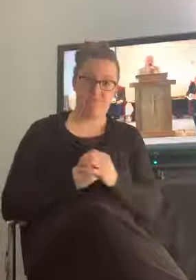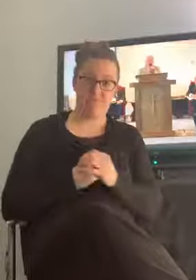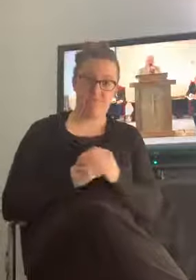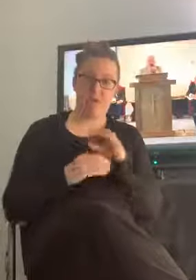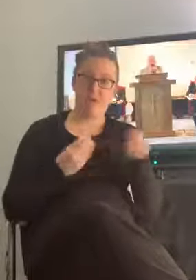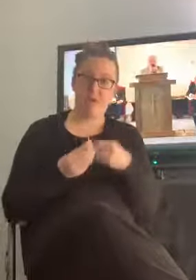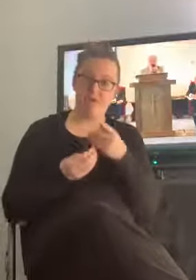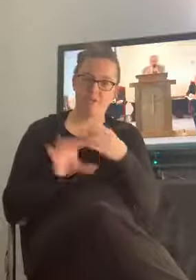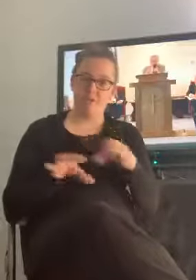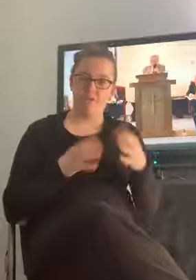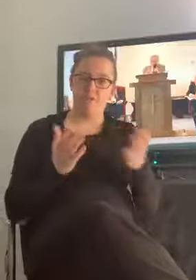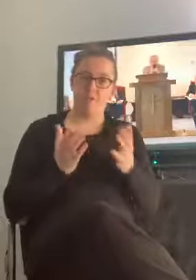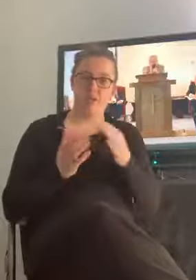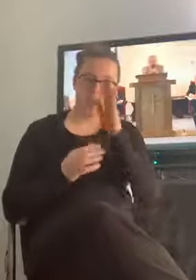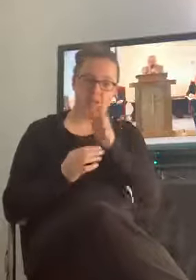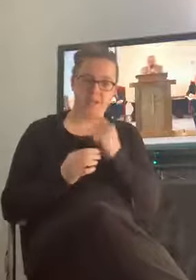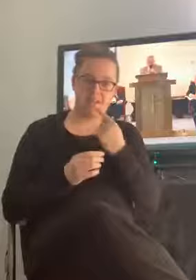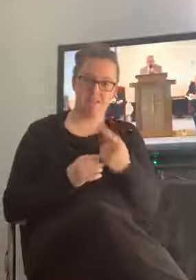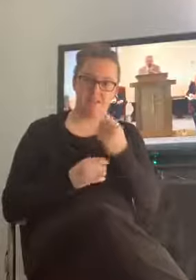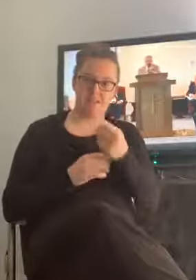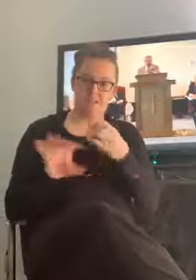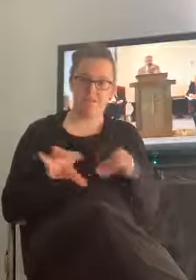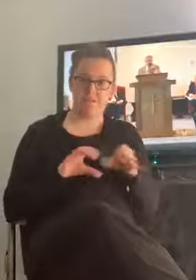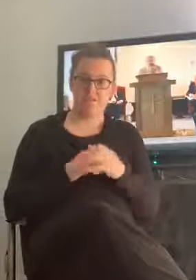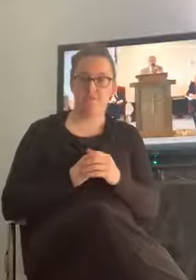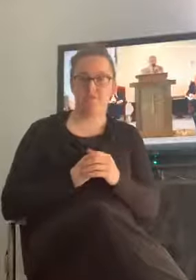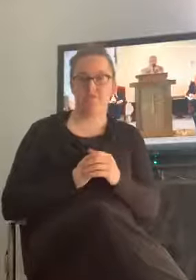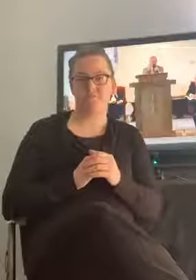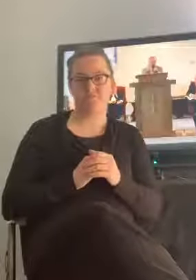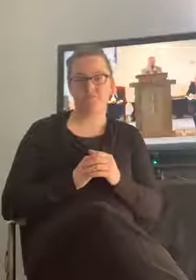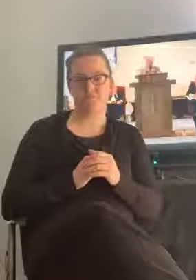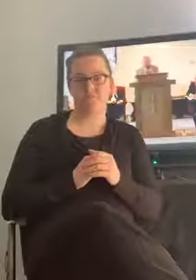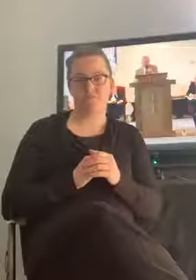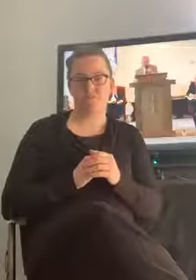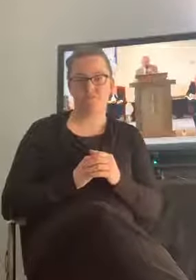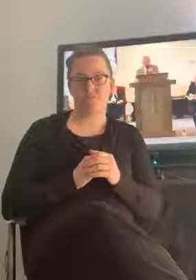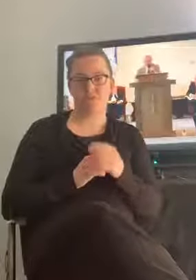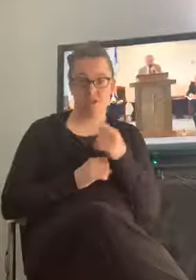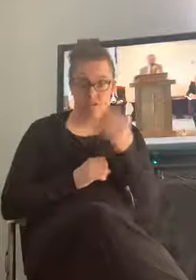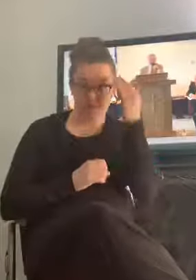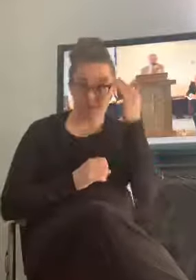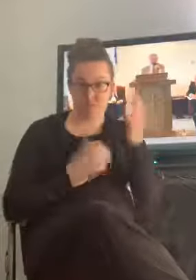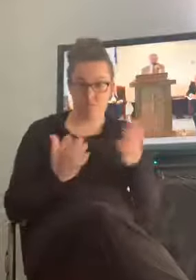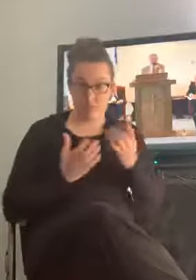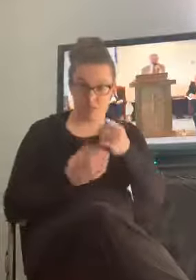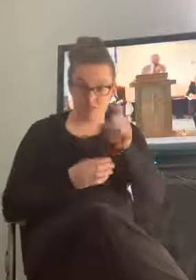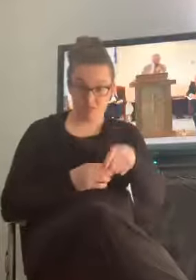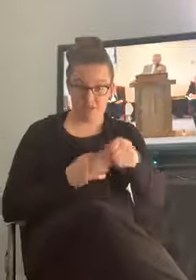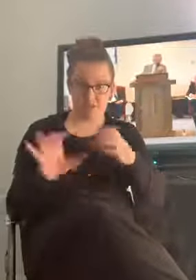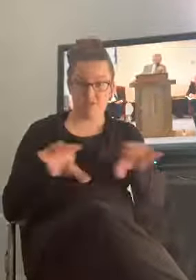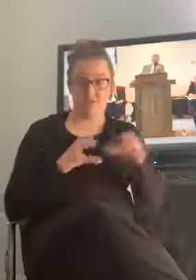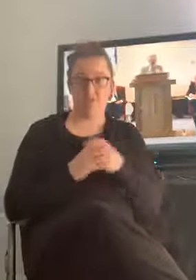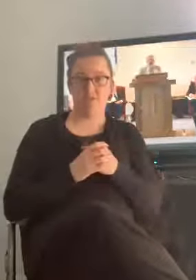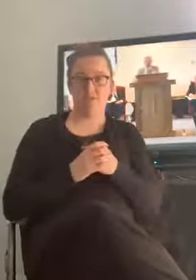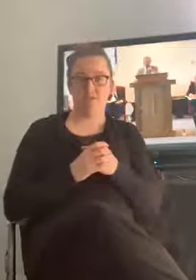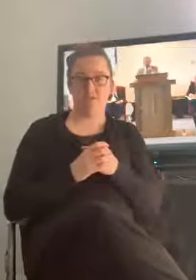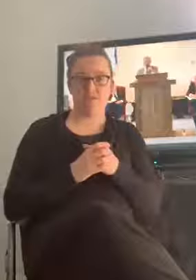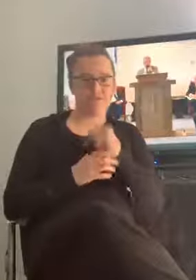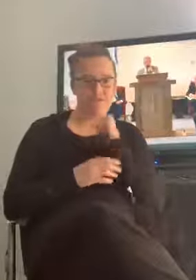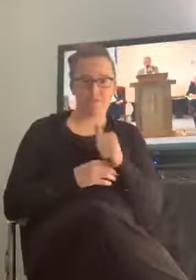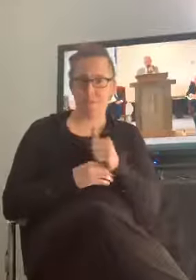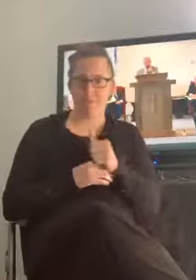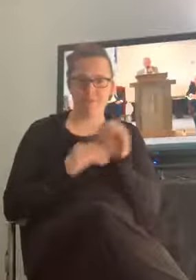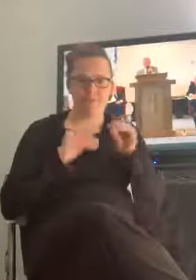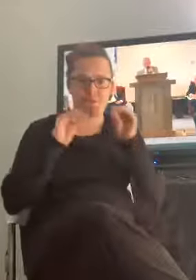Right, right. When you do what God tells you to do. Come on, come on. So you know what you need to do when you wake up in the morning. Instead of turning on